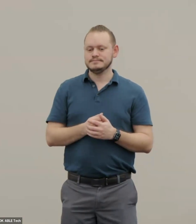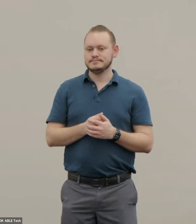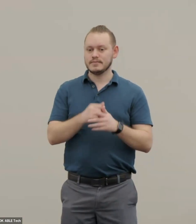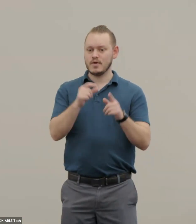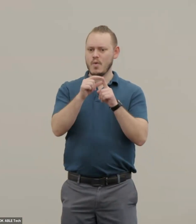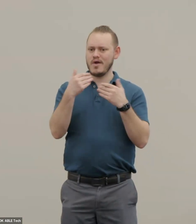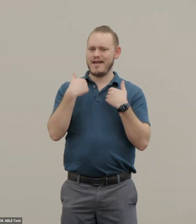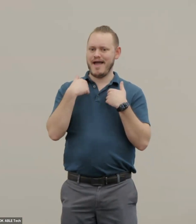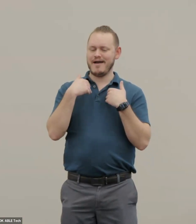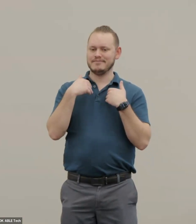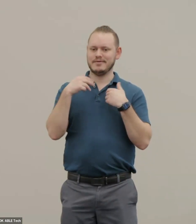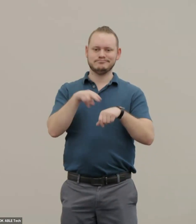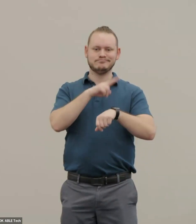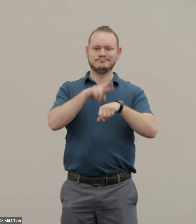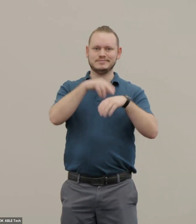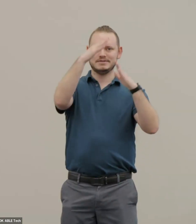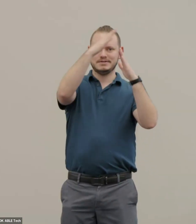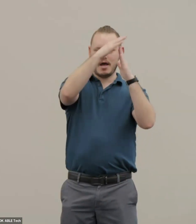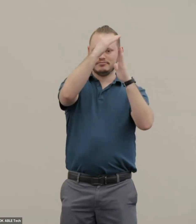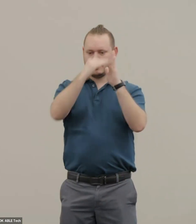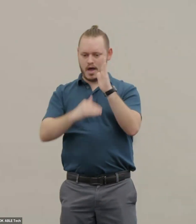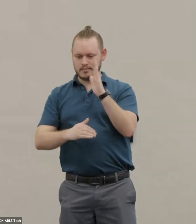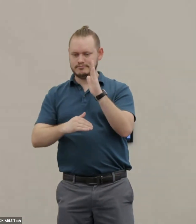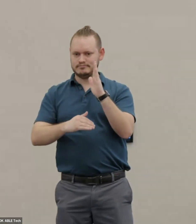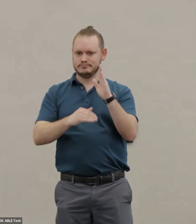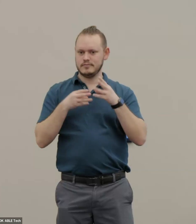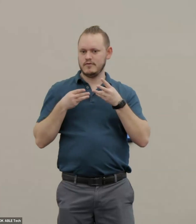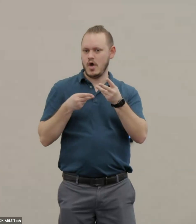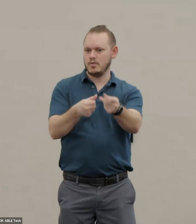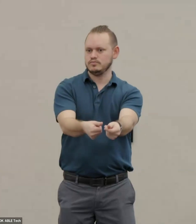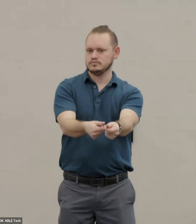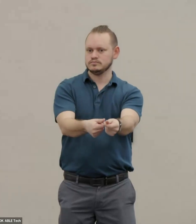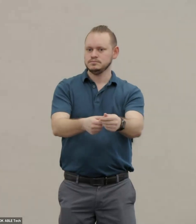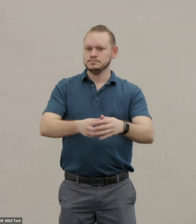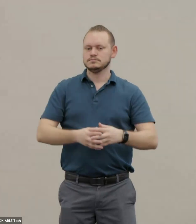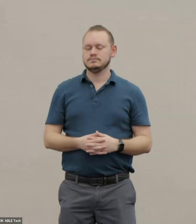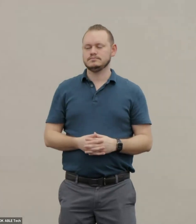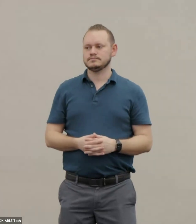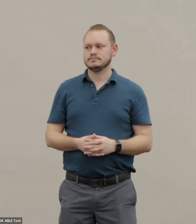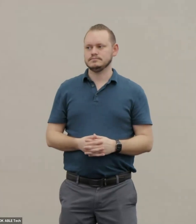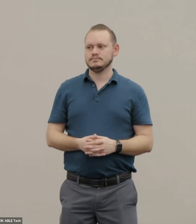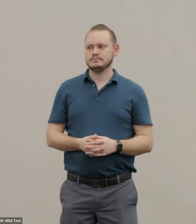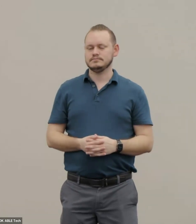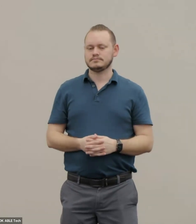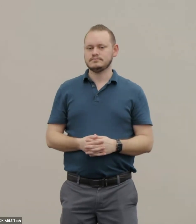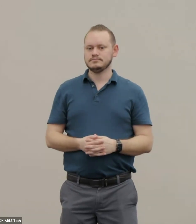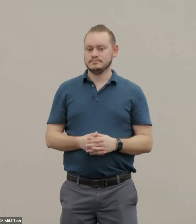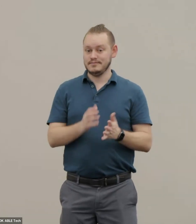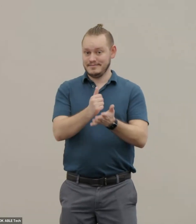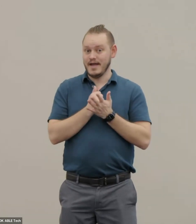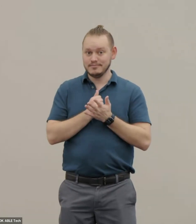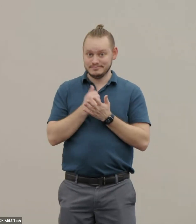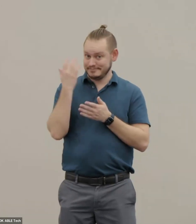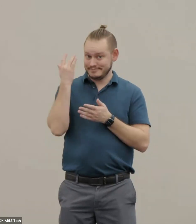very natural top to bottom flow, okay? And that helps us